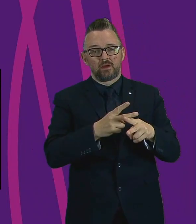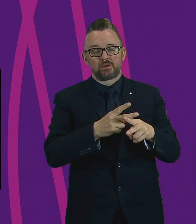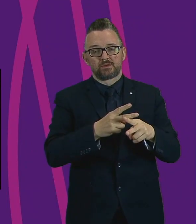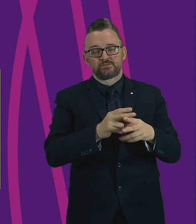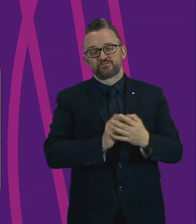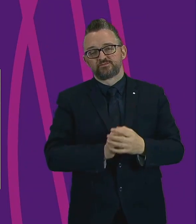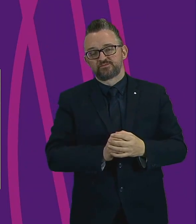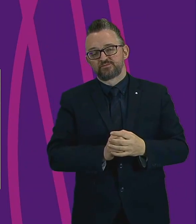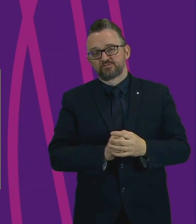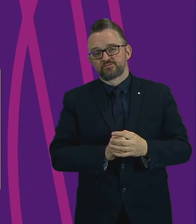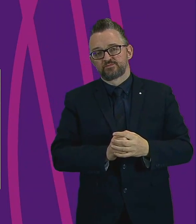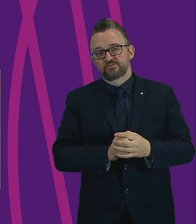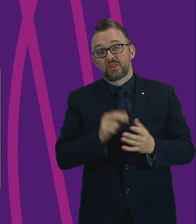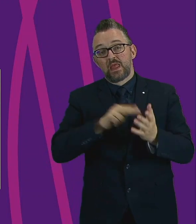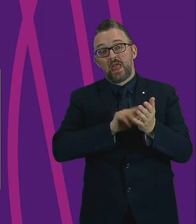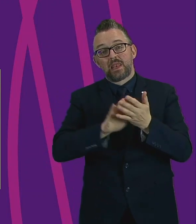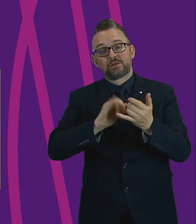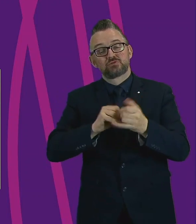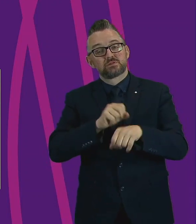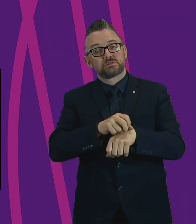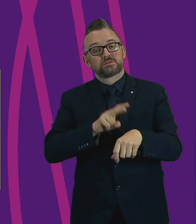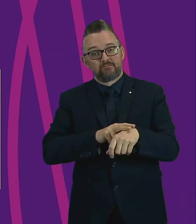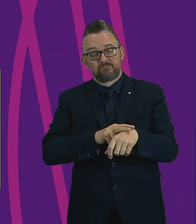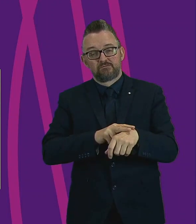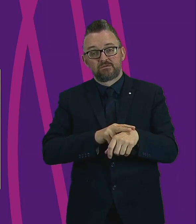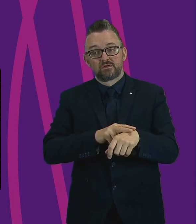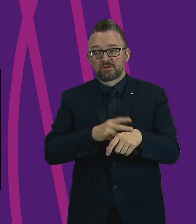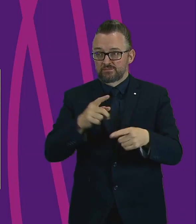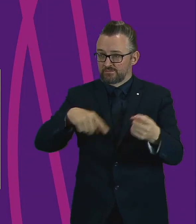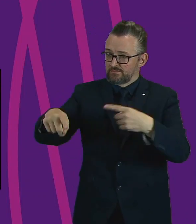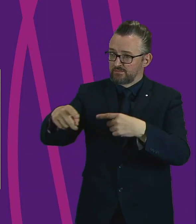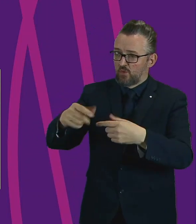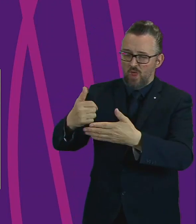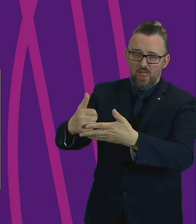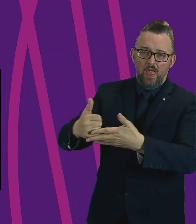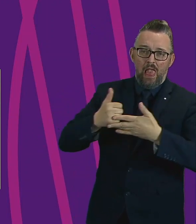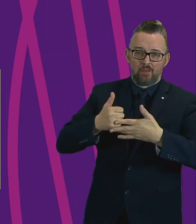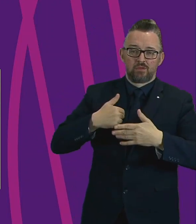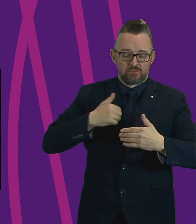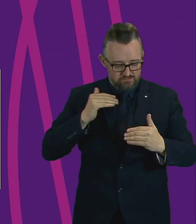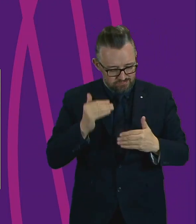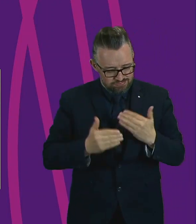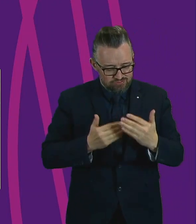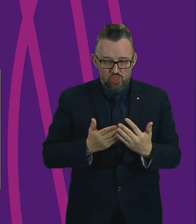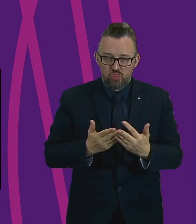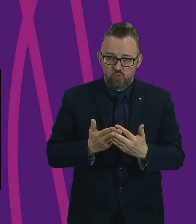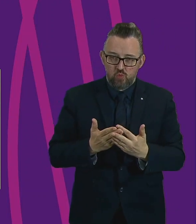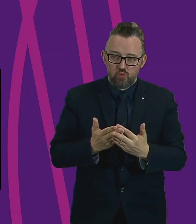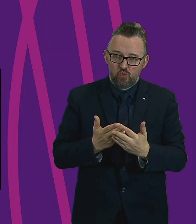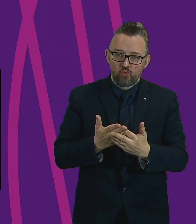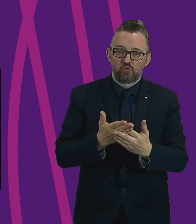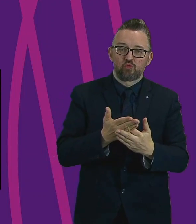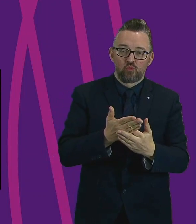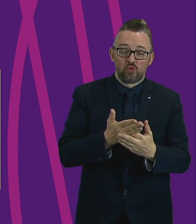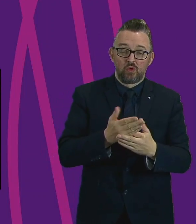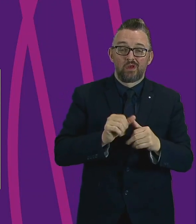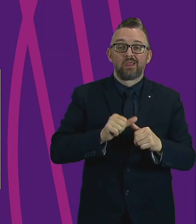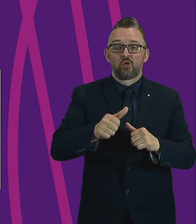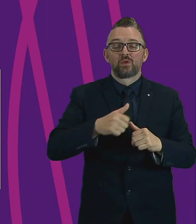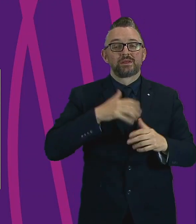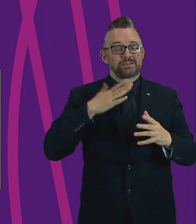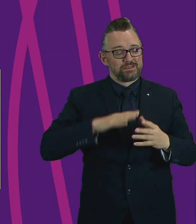staff and caregivers have shown a huge willingness to help us all through this dark chapter in our history. There will come a time when we should repay that debt